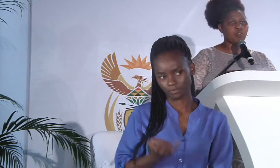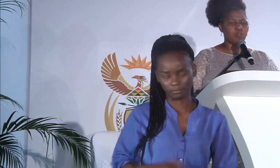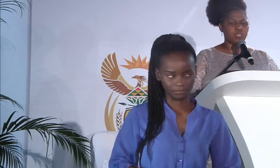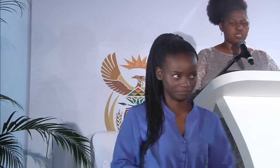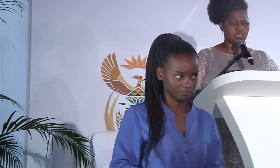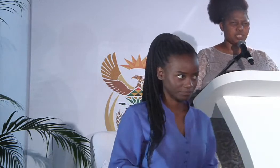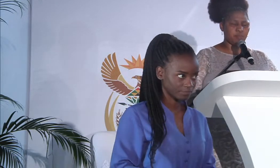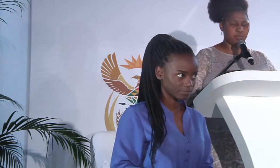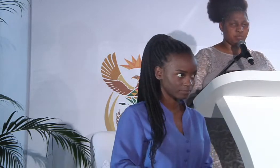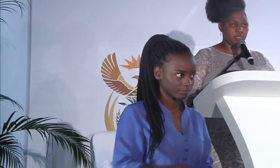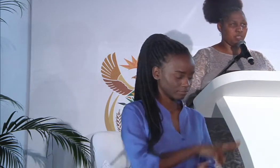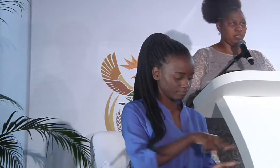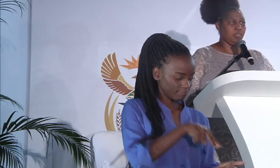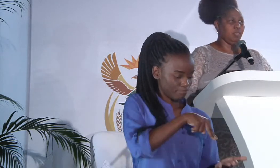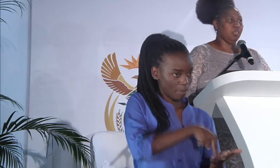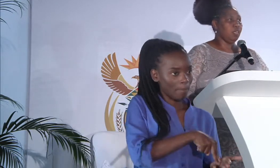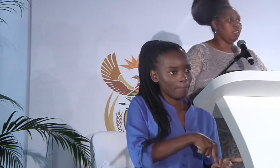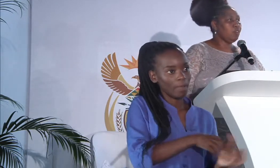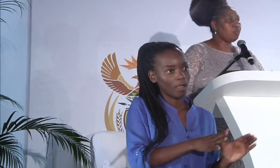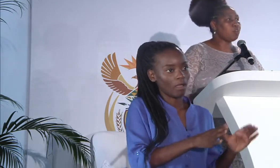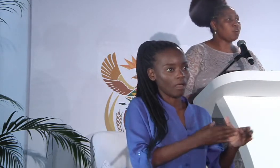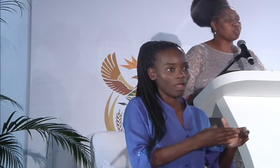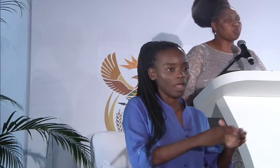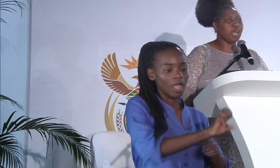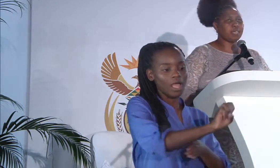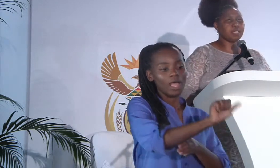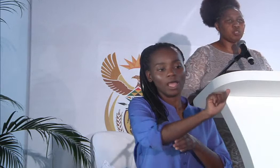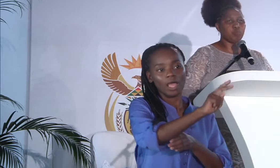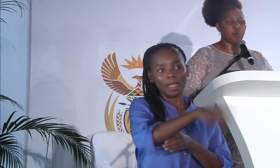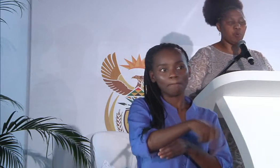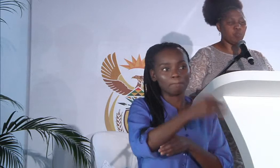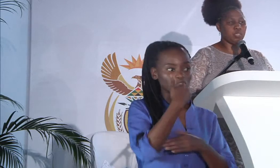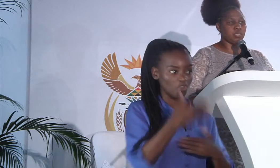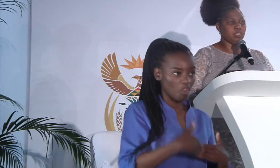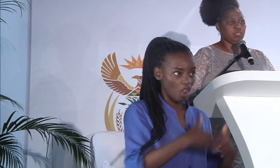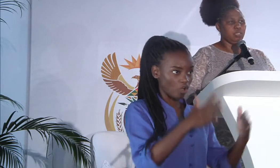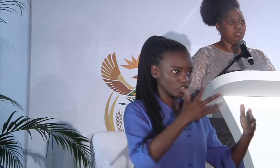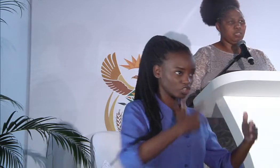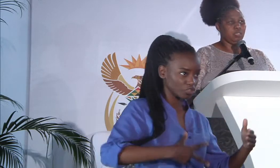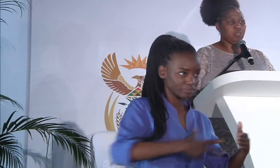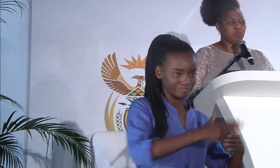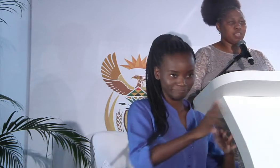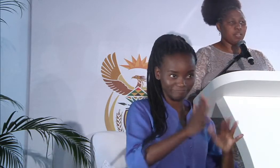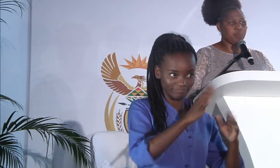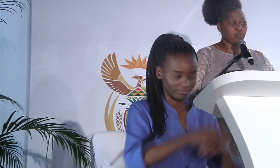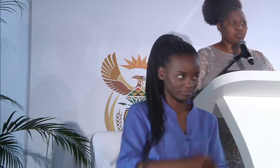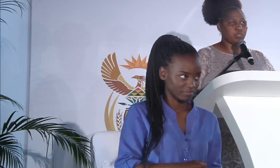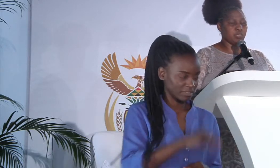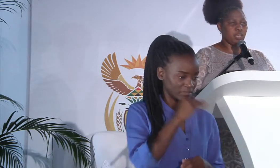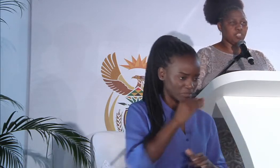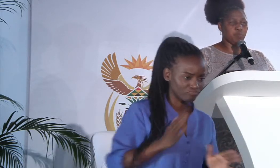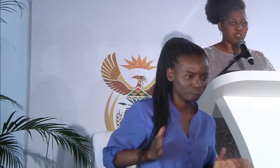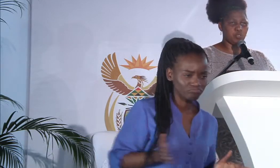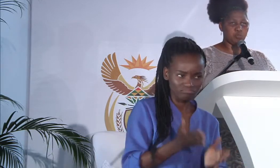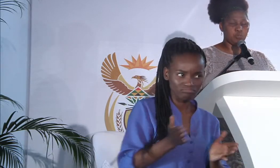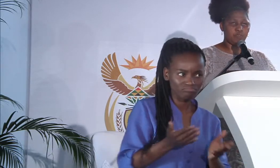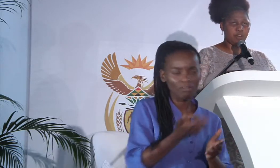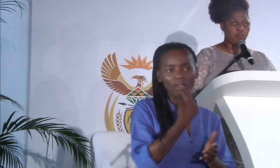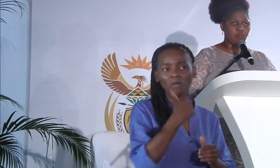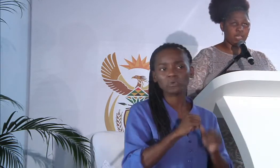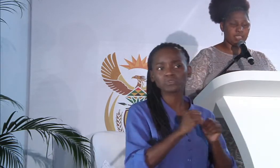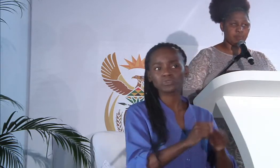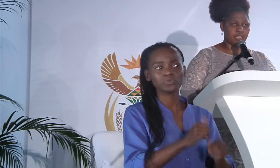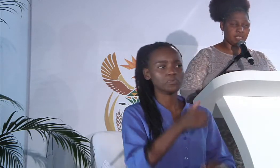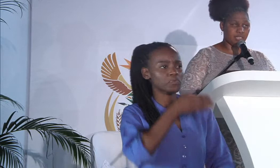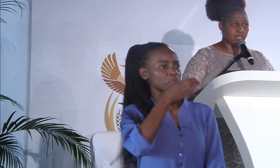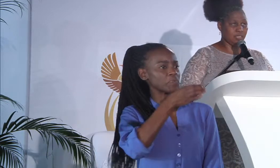to launch SANPUD, not because we are here to promote the use and abuse and misuse of alcohol